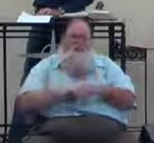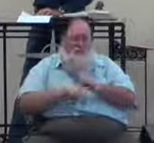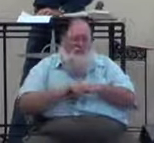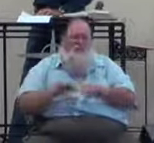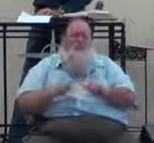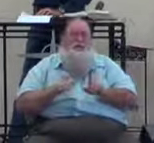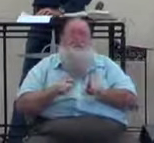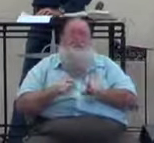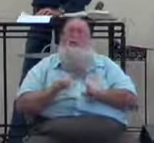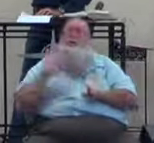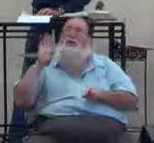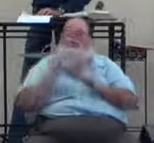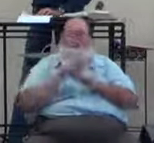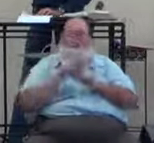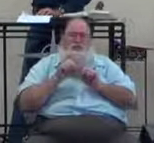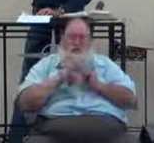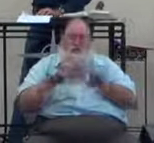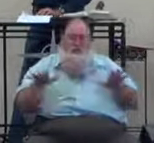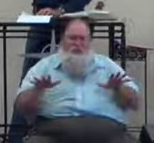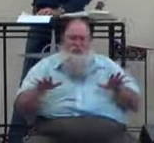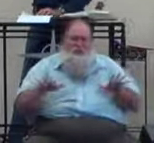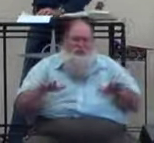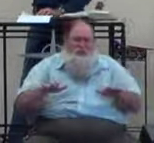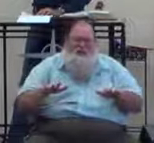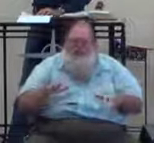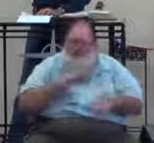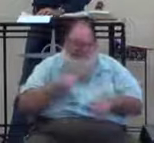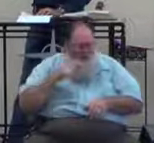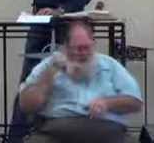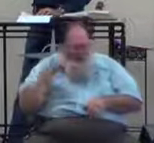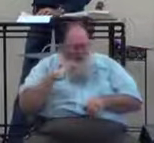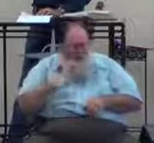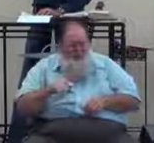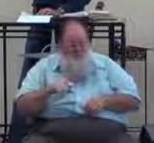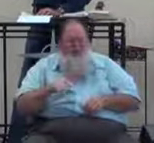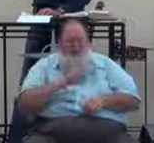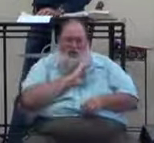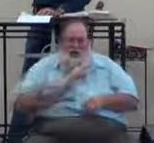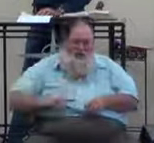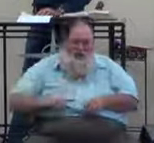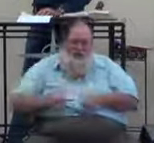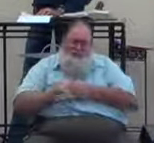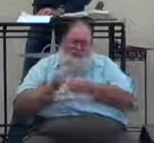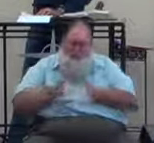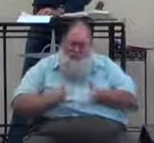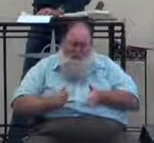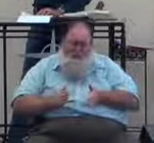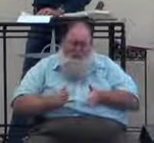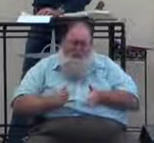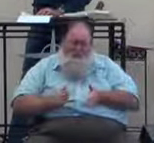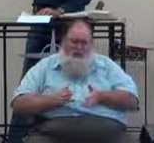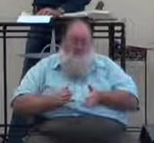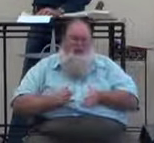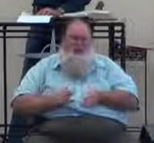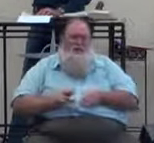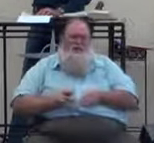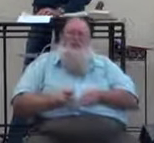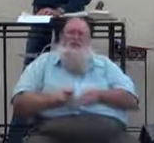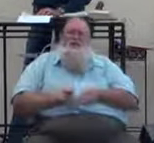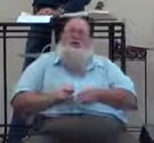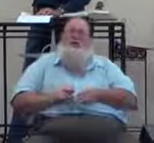So don't think you're going to be a Christ follower and be effective for Jesus and have it be comfortable. Because he promised